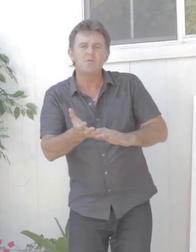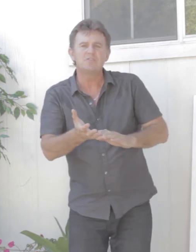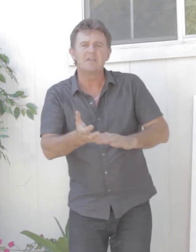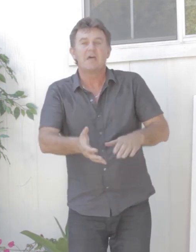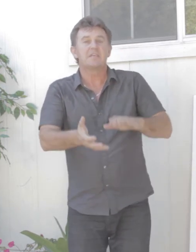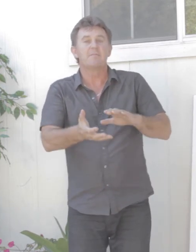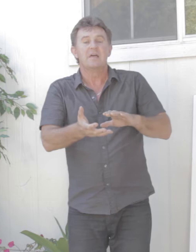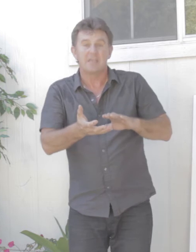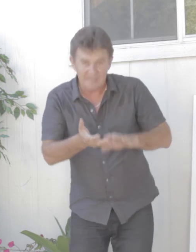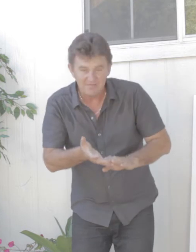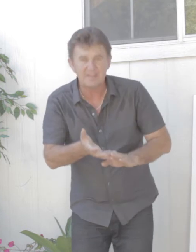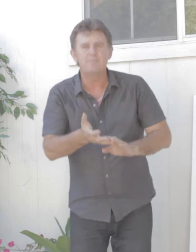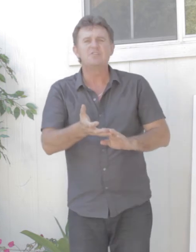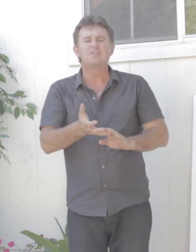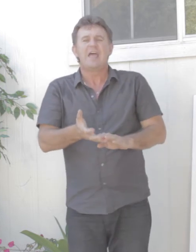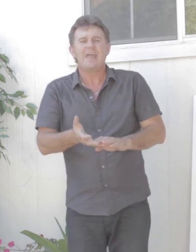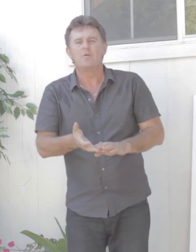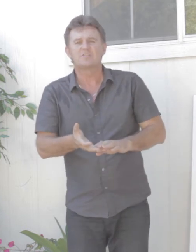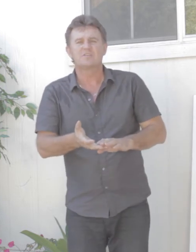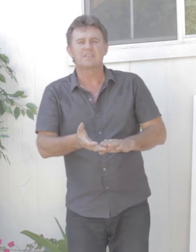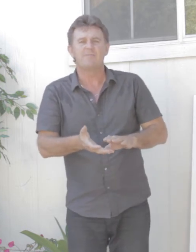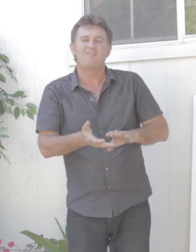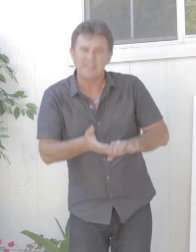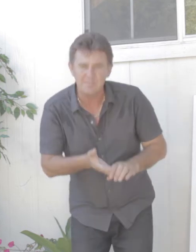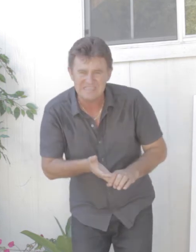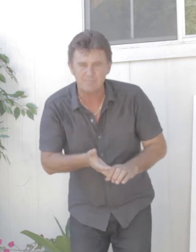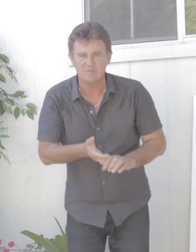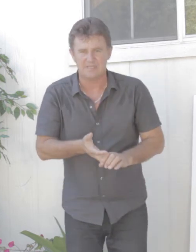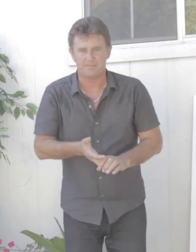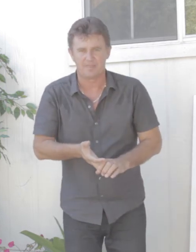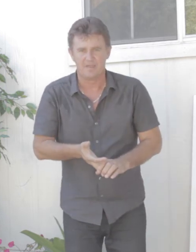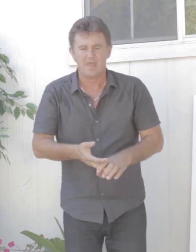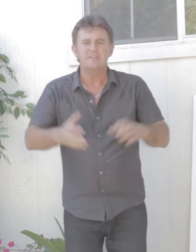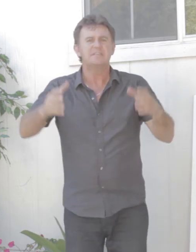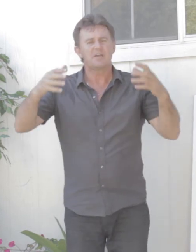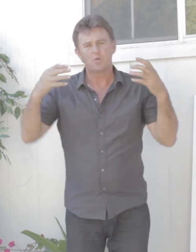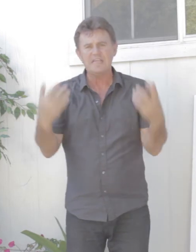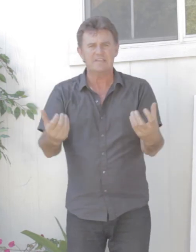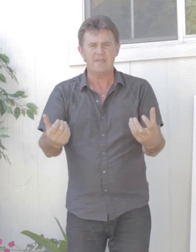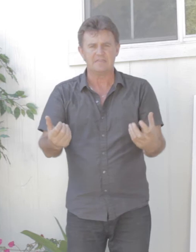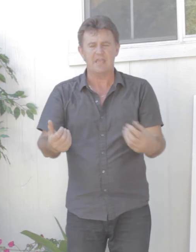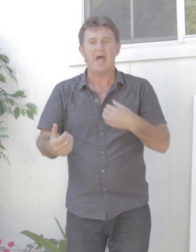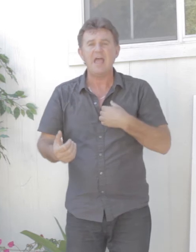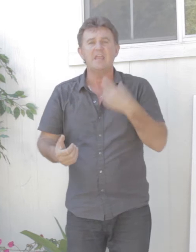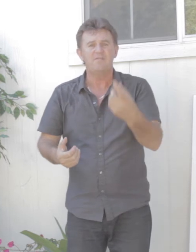music, some South African music, and also some Vietnamese music. This is a great event, and I invite